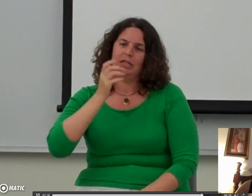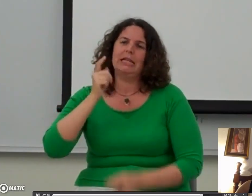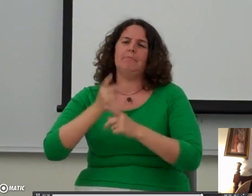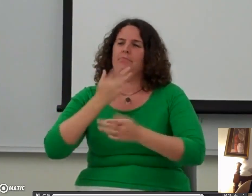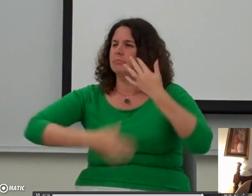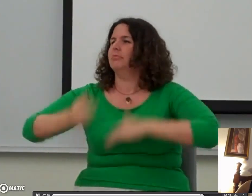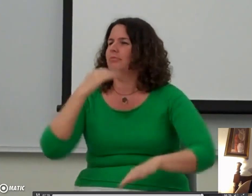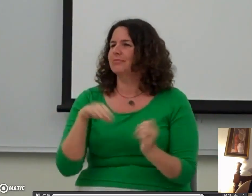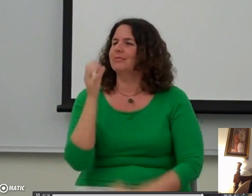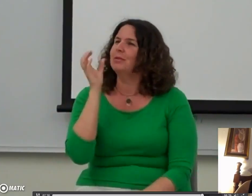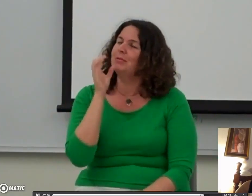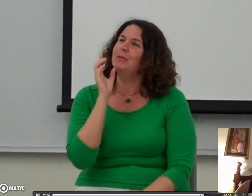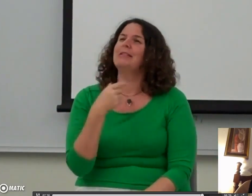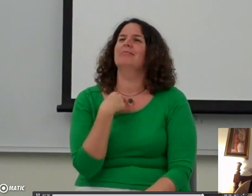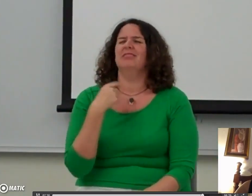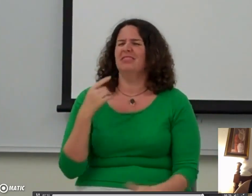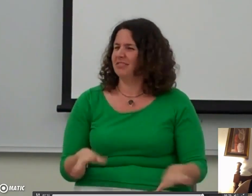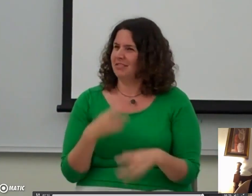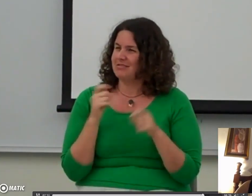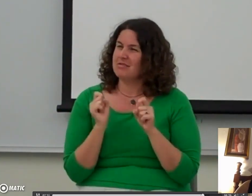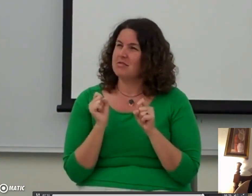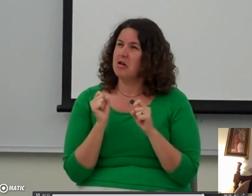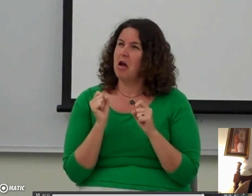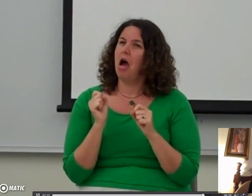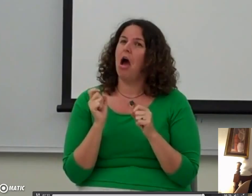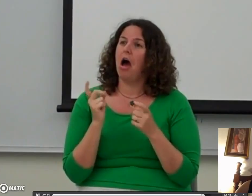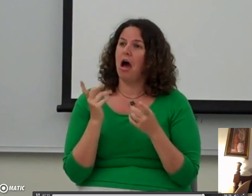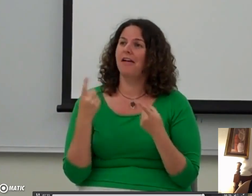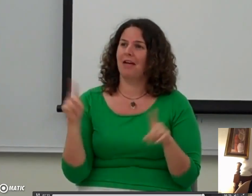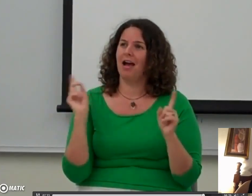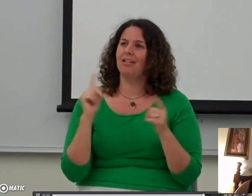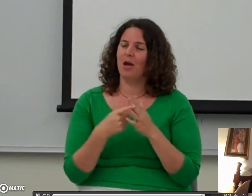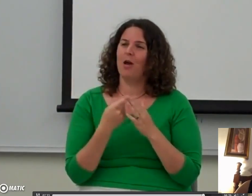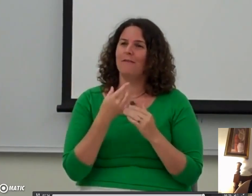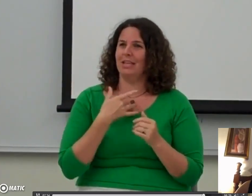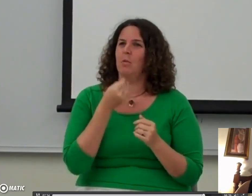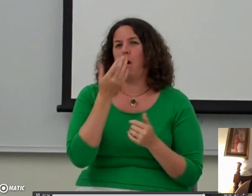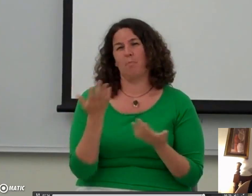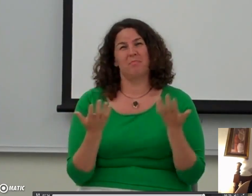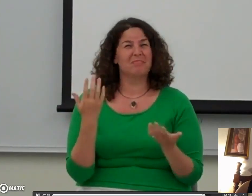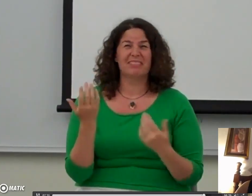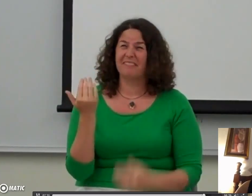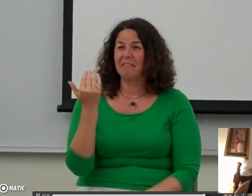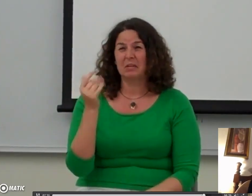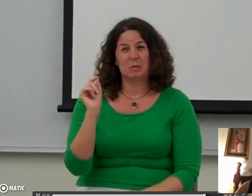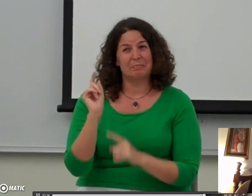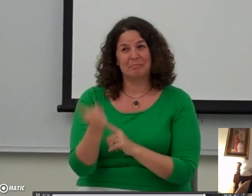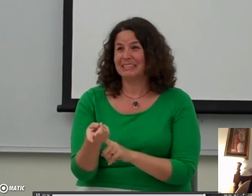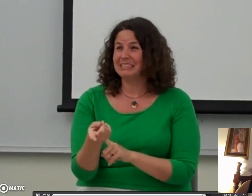So I had it to hydrate my body. So I drank a lot of water, and then the coldness and the numbness, maybe